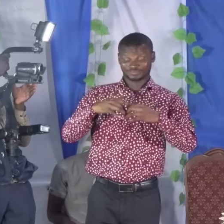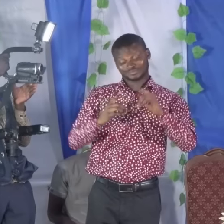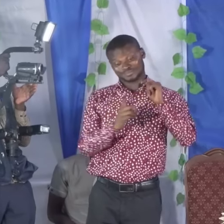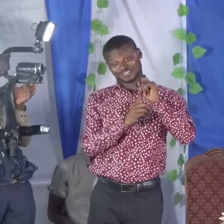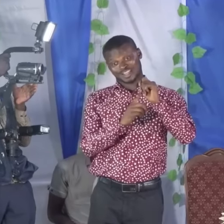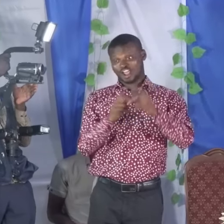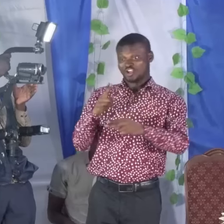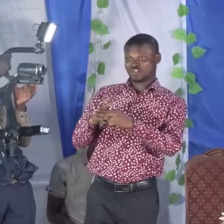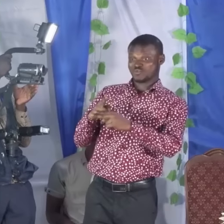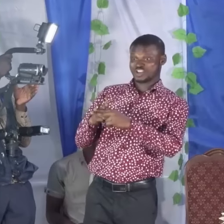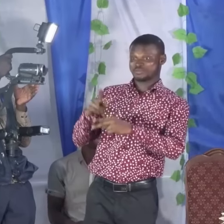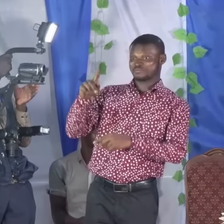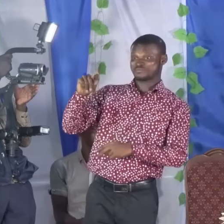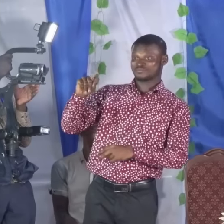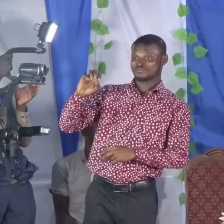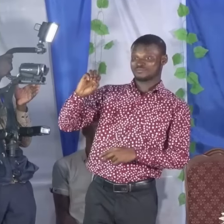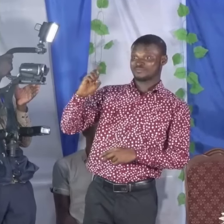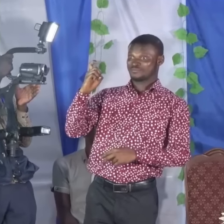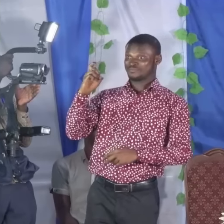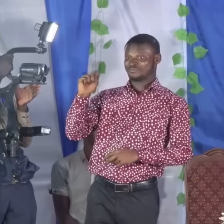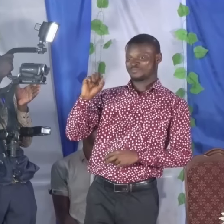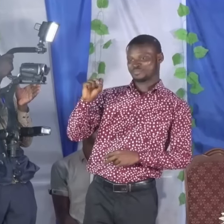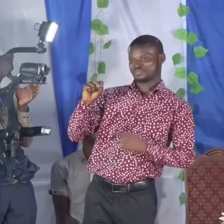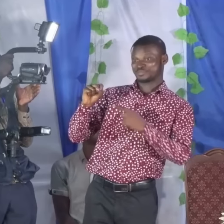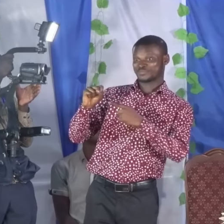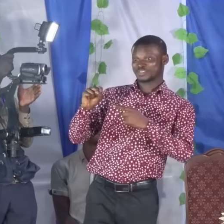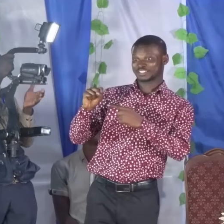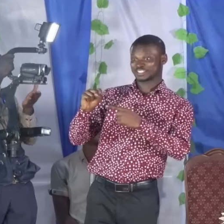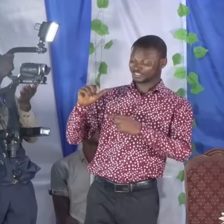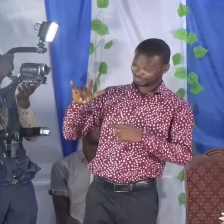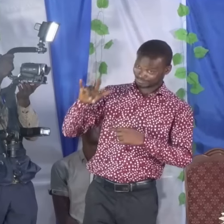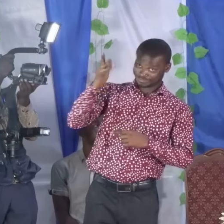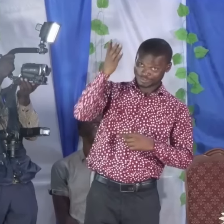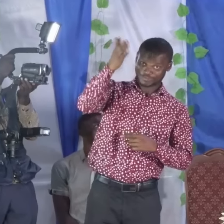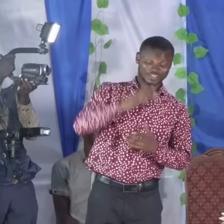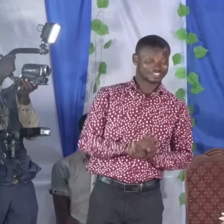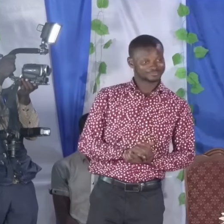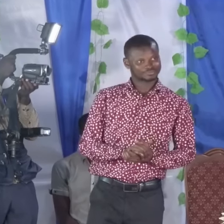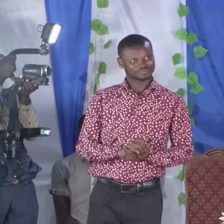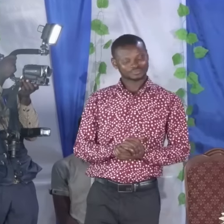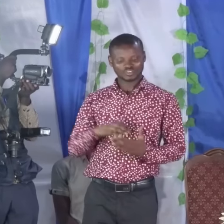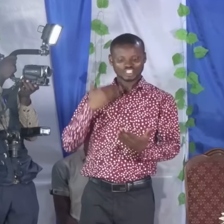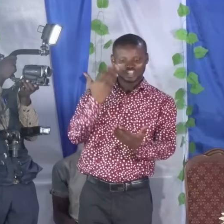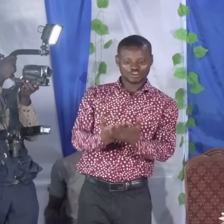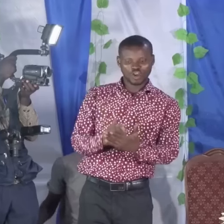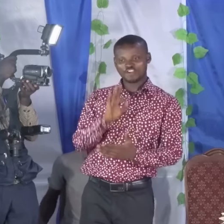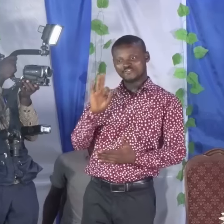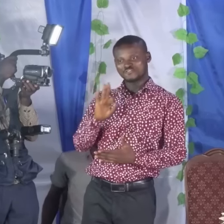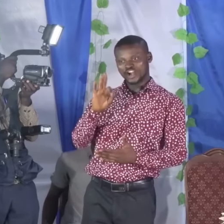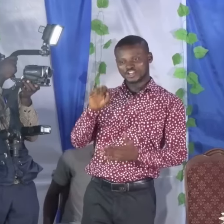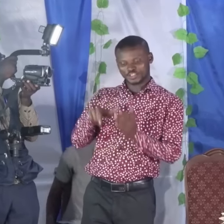Now, because you call us on Friday, you never found your airport. And you had me call a preacher in the office. I was